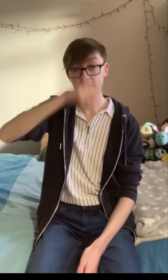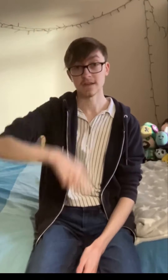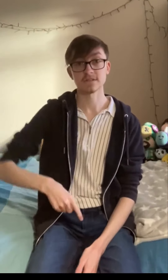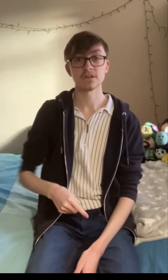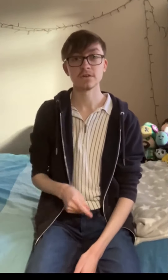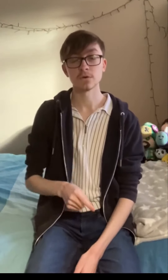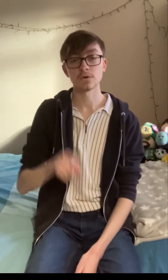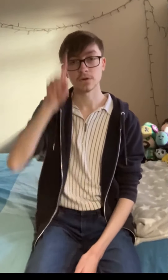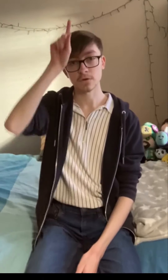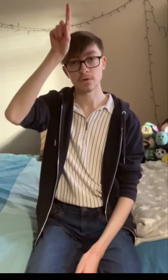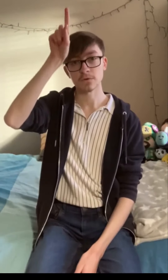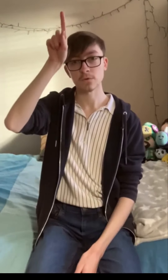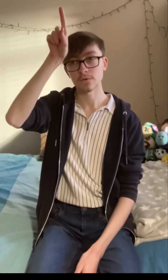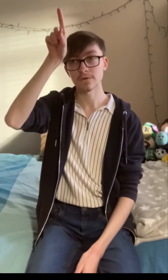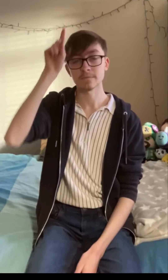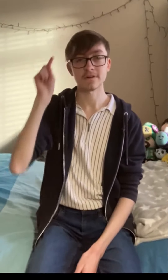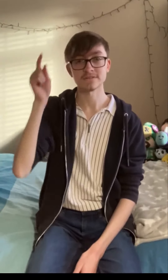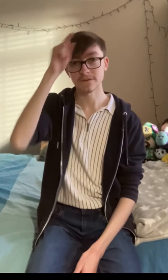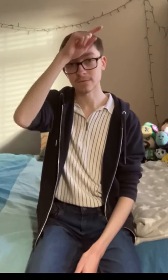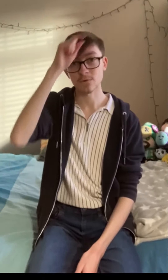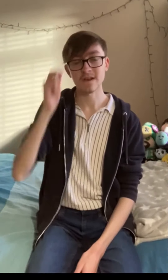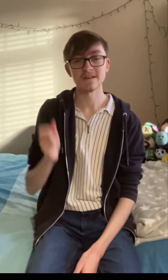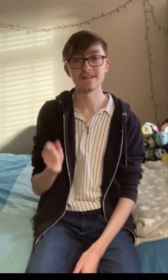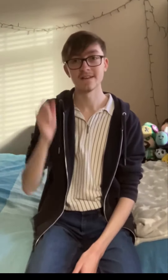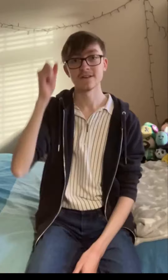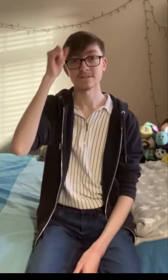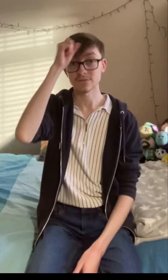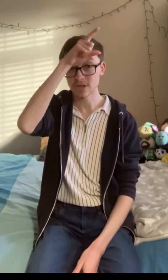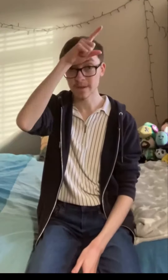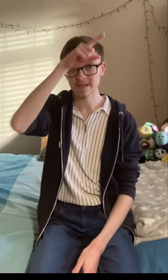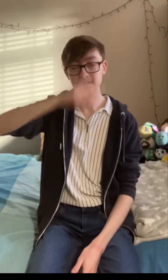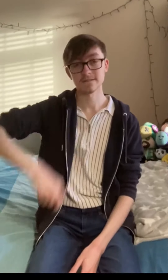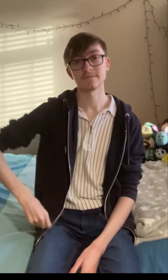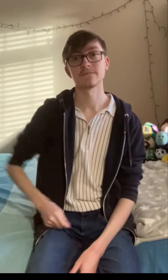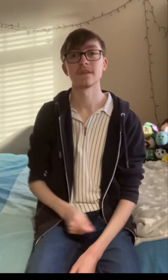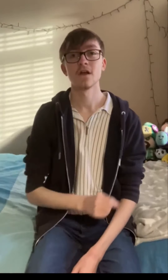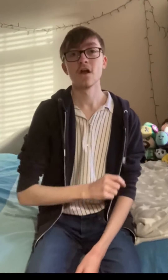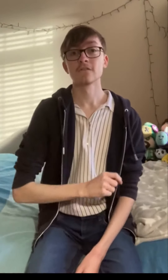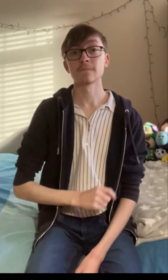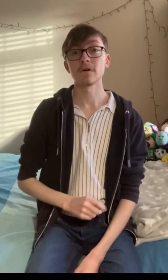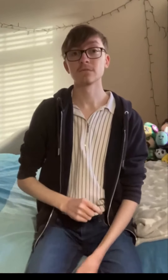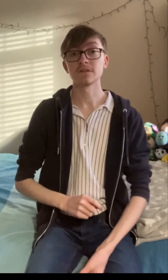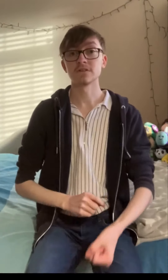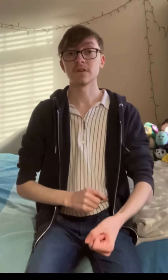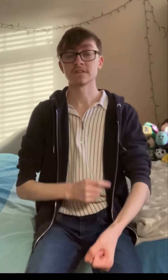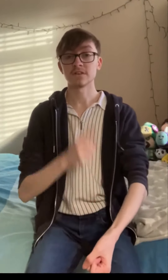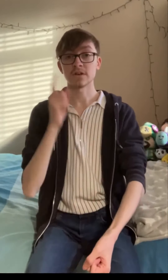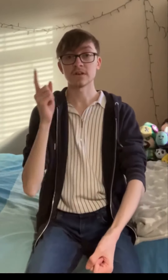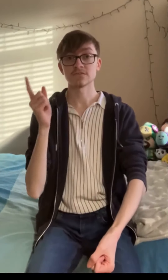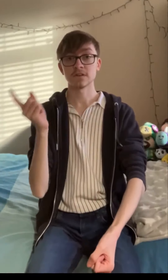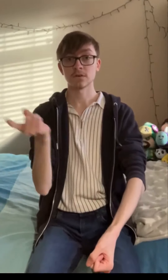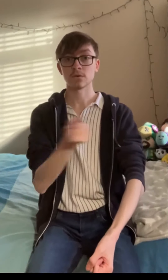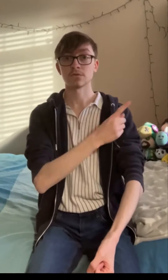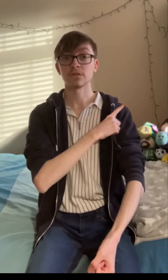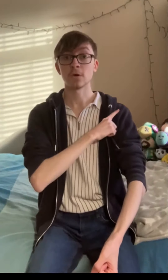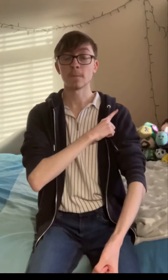is like a unicorn horn, but it's going the wrong way. So Germany. For Poland, what you do is that your index finger on the